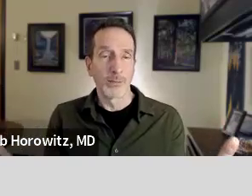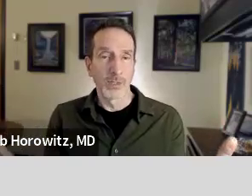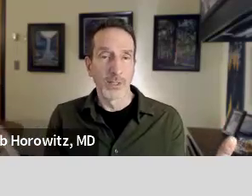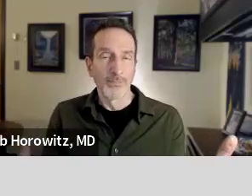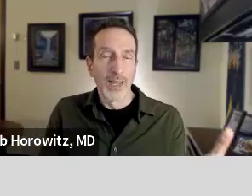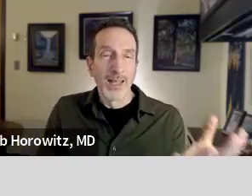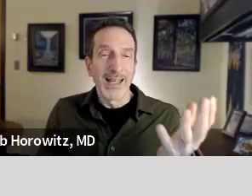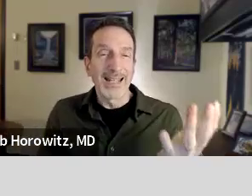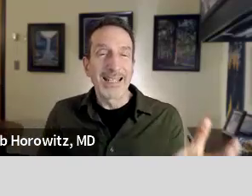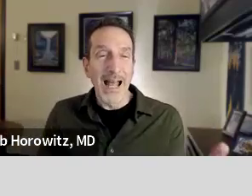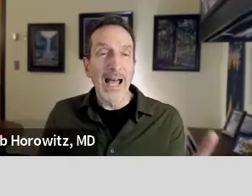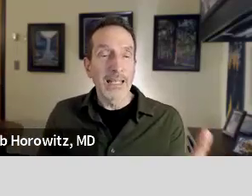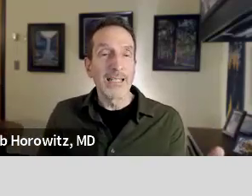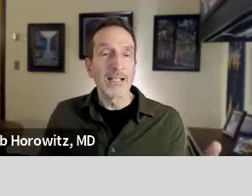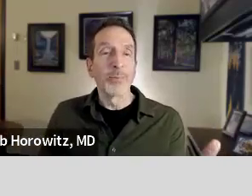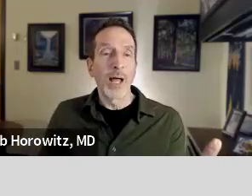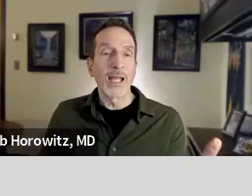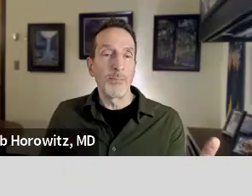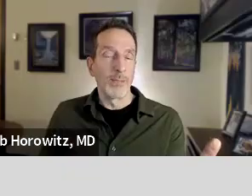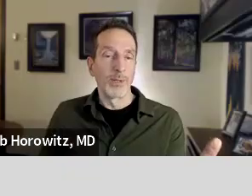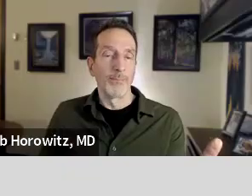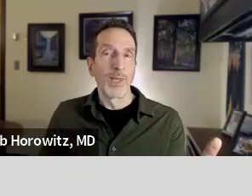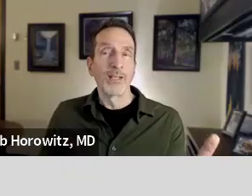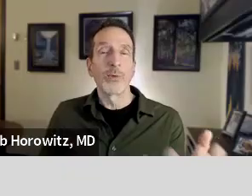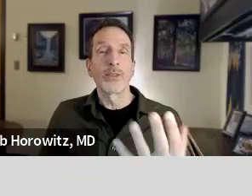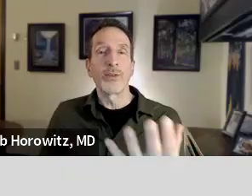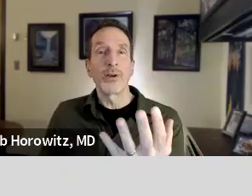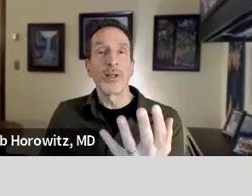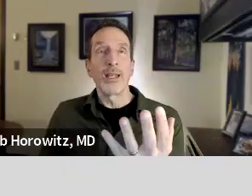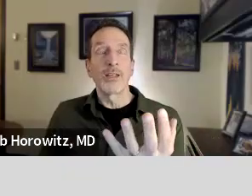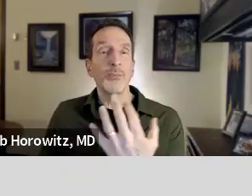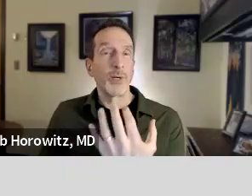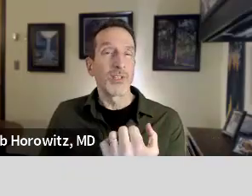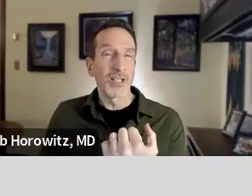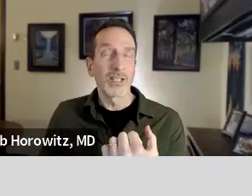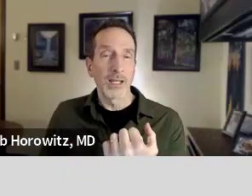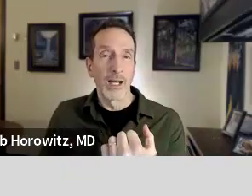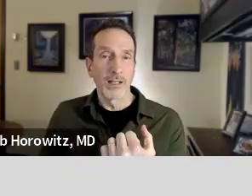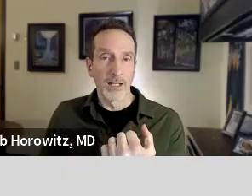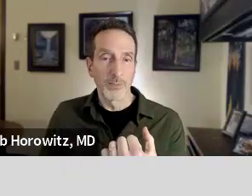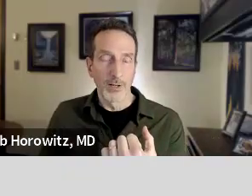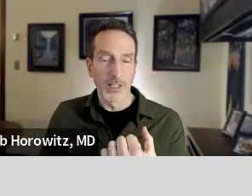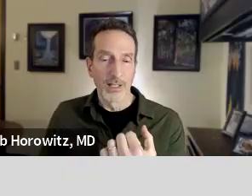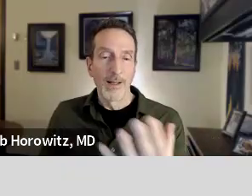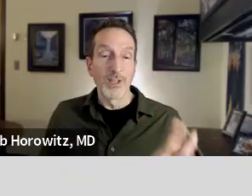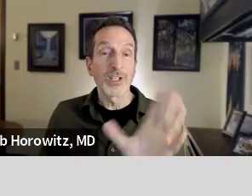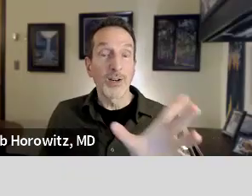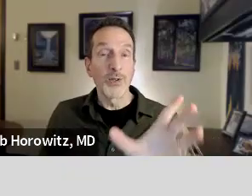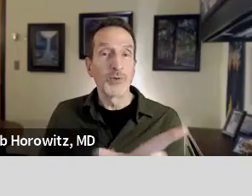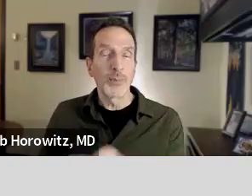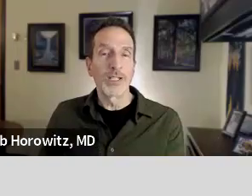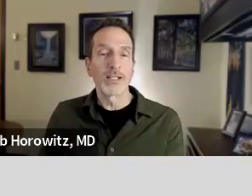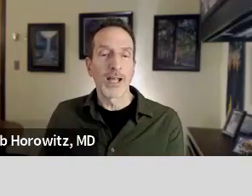the outcomes. It's not easy to blind people to whether they're experiencing a psychedelic experience.